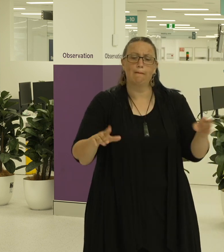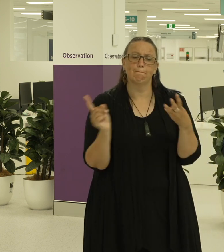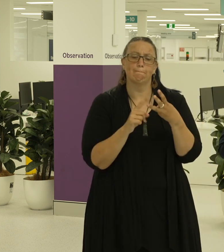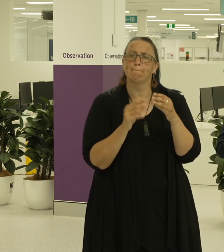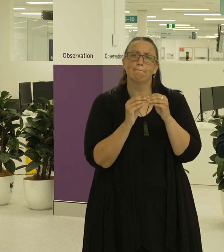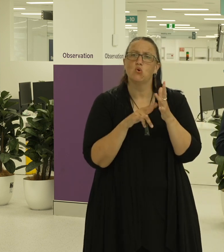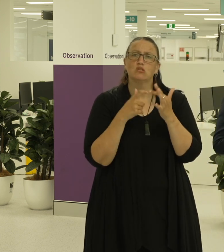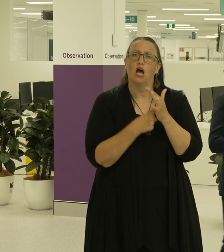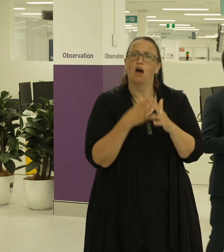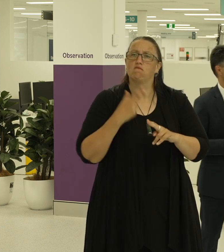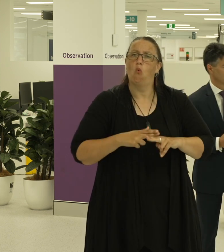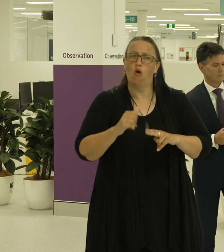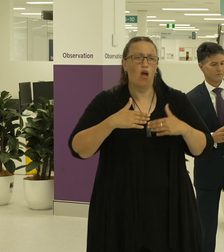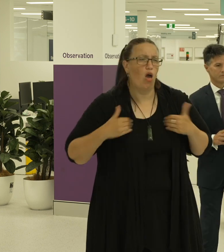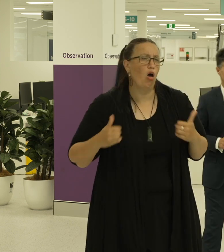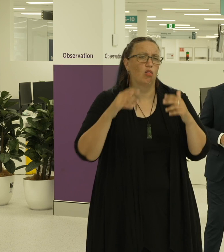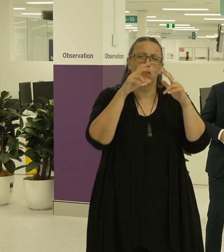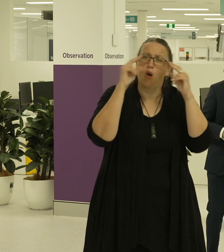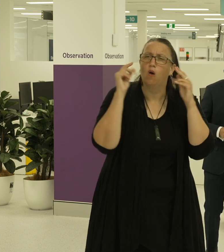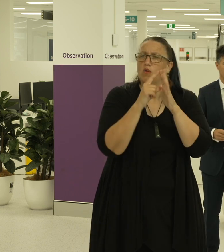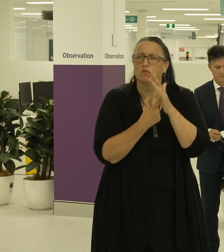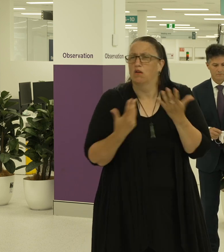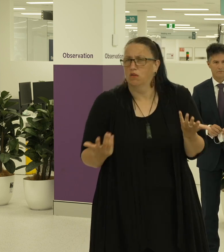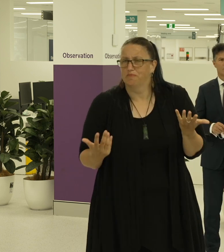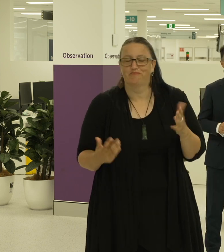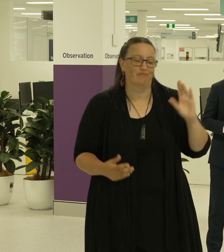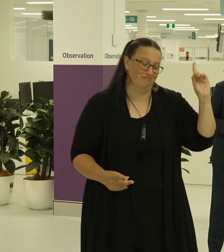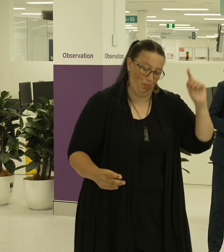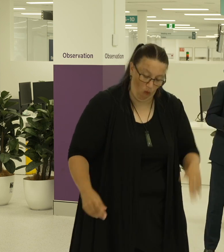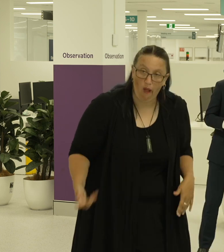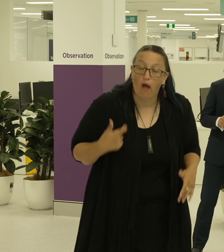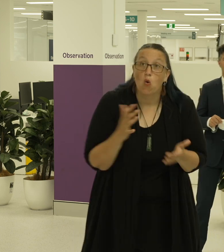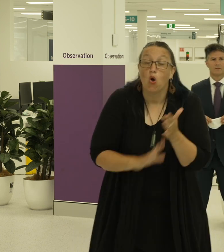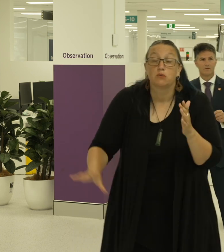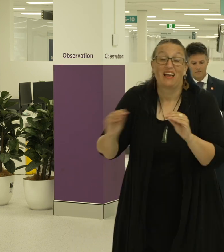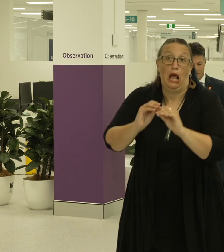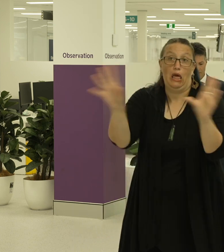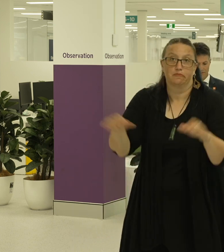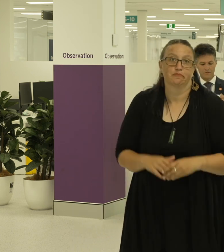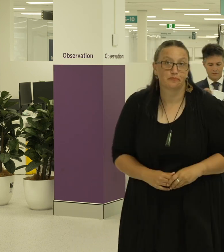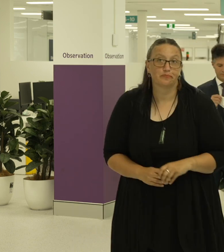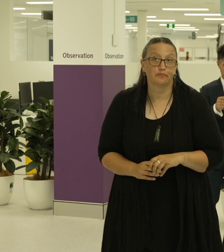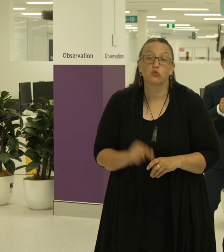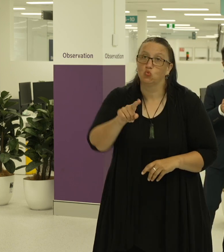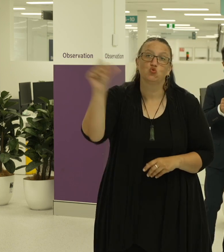and how does that tie in with target advice and what you're waiting for? Let's make this very clear. People should have their